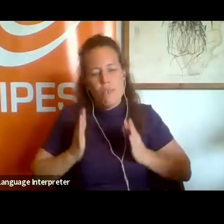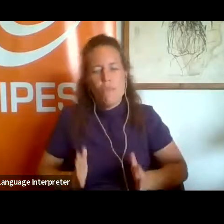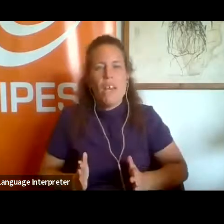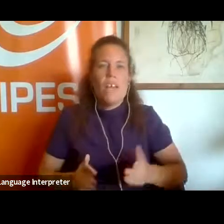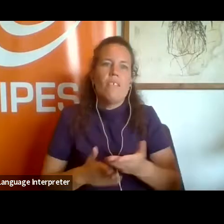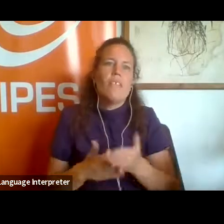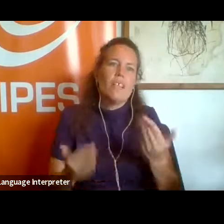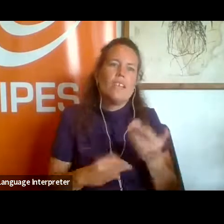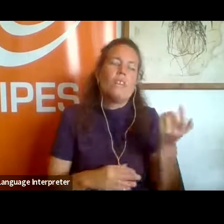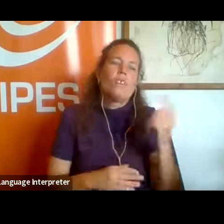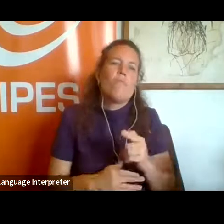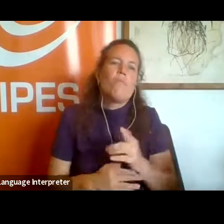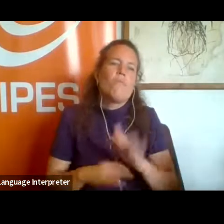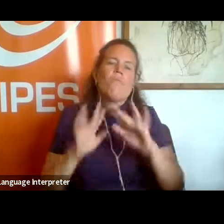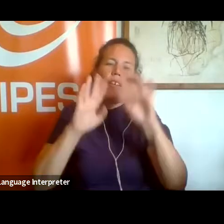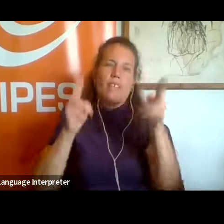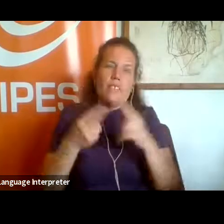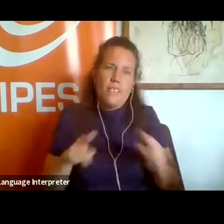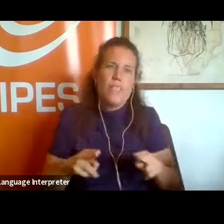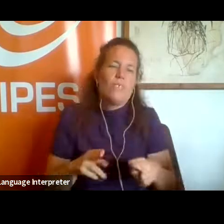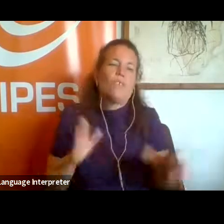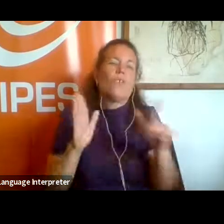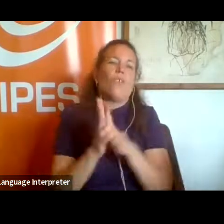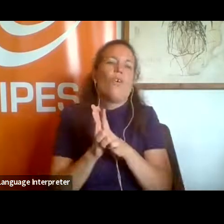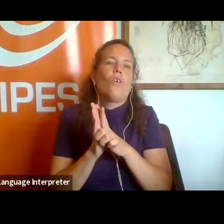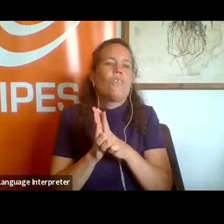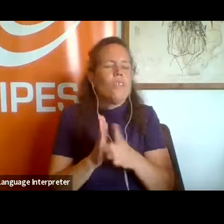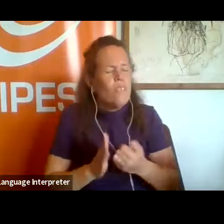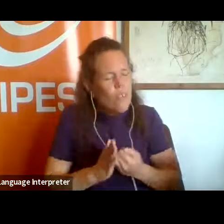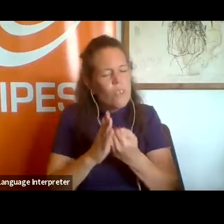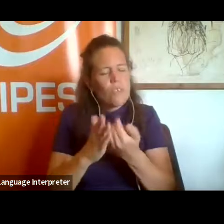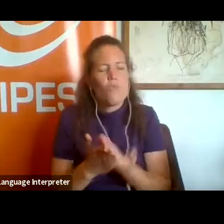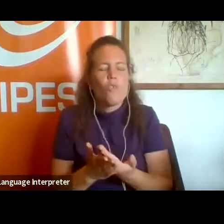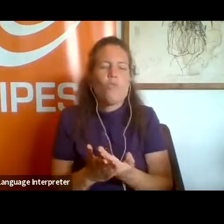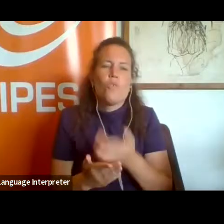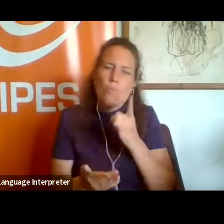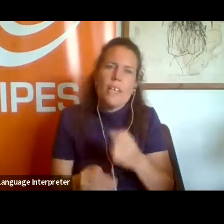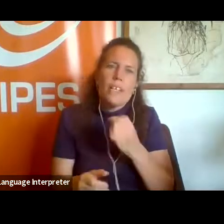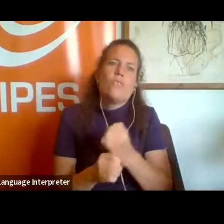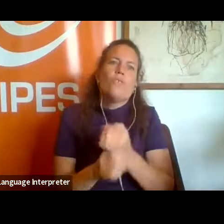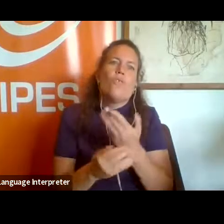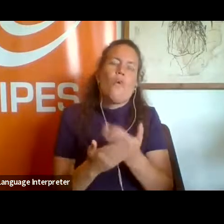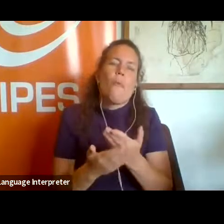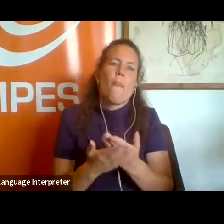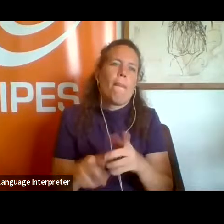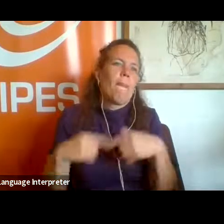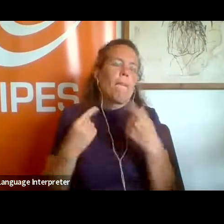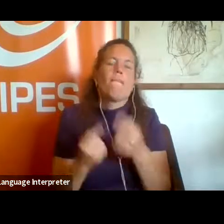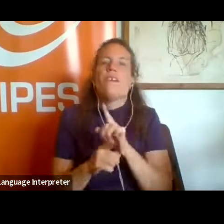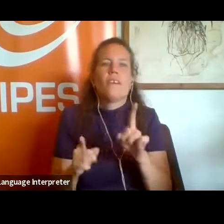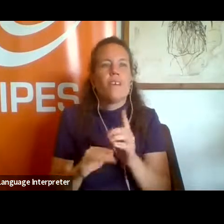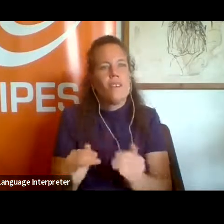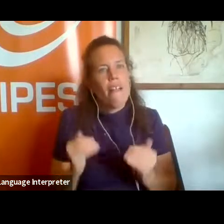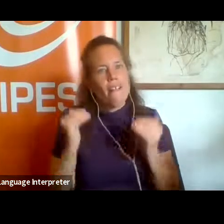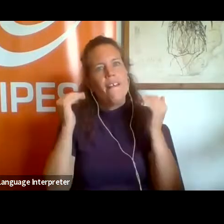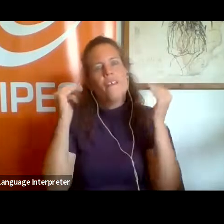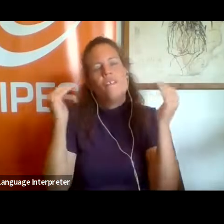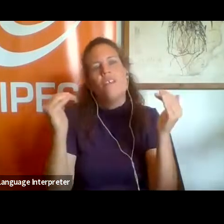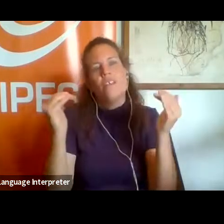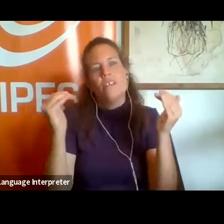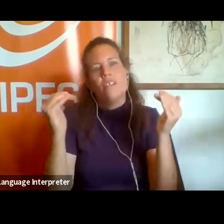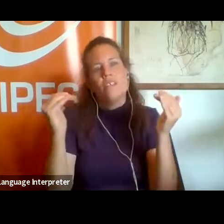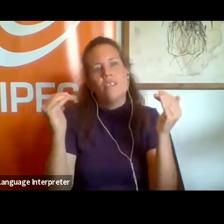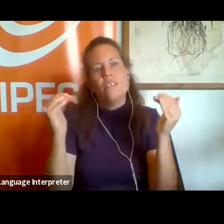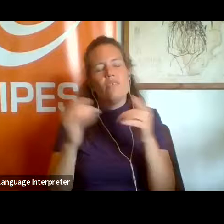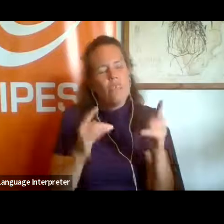with international laws that are actually enforceable, to make sure that we don't see elevated instances of